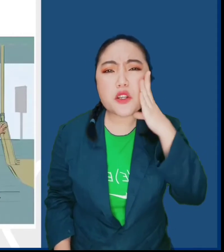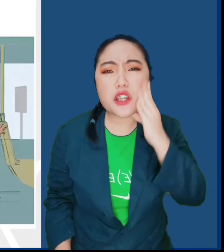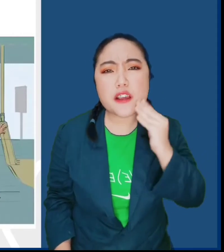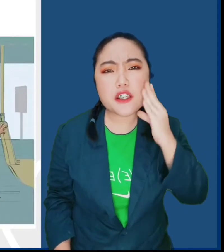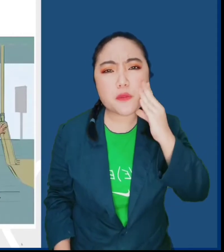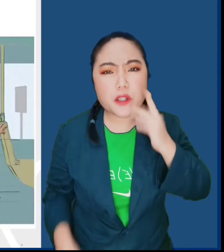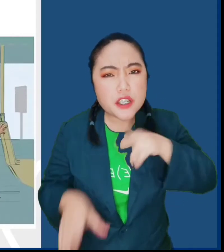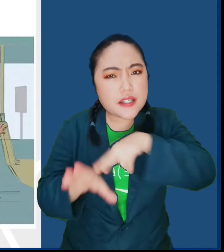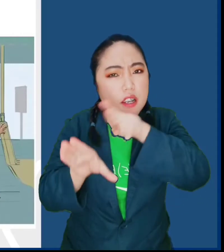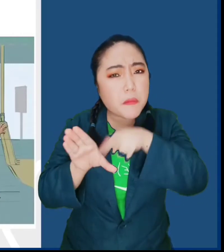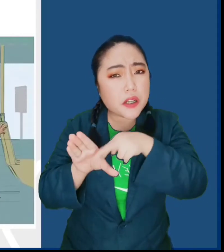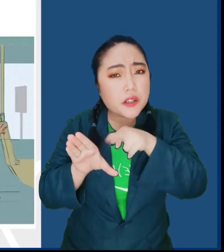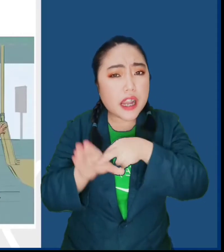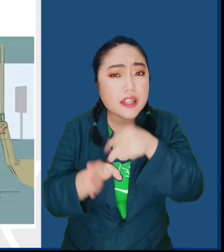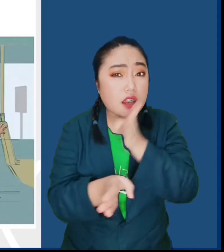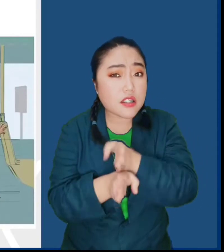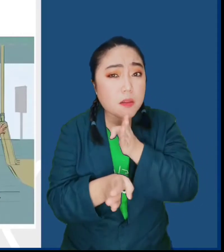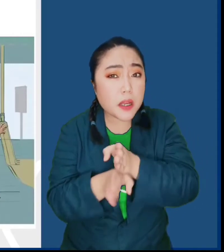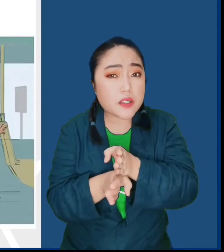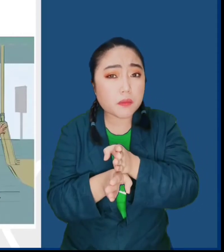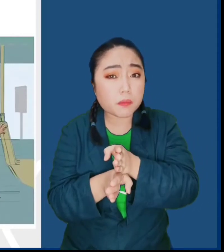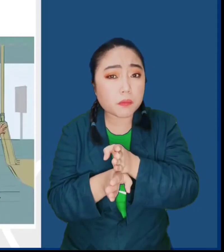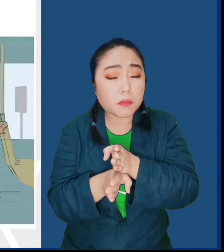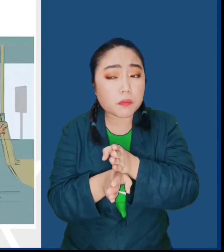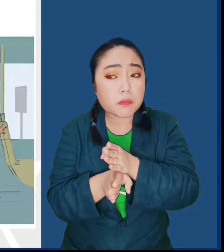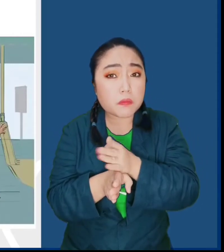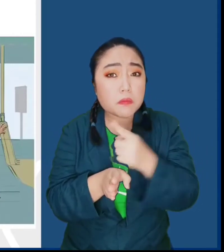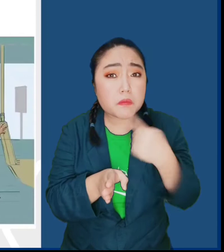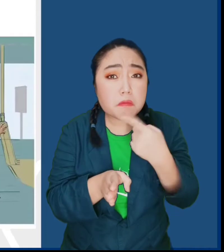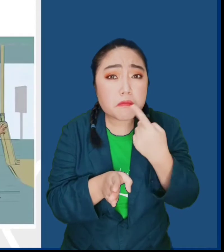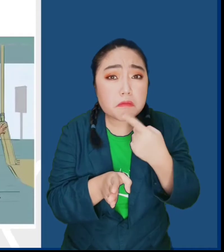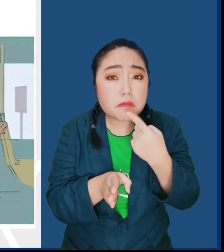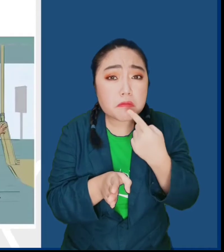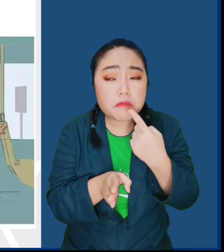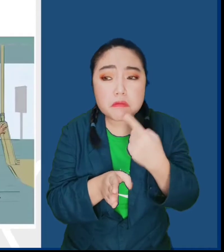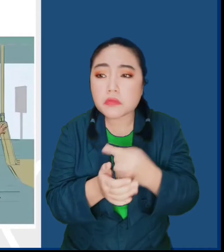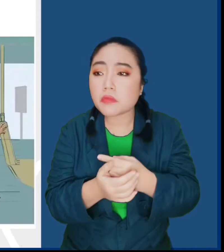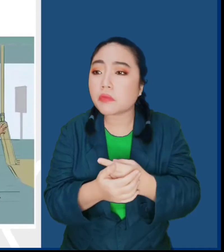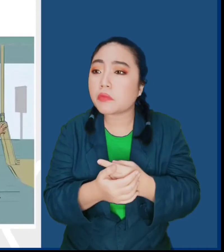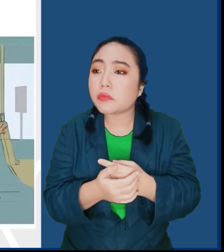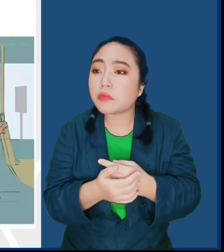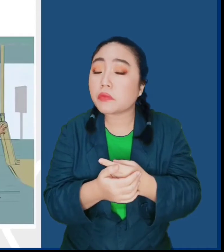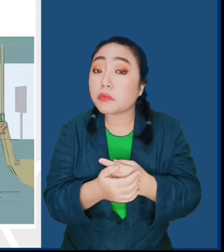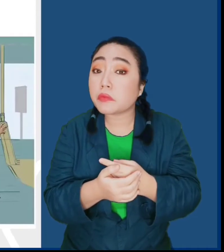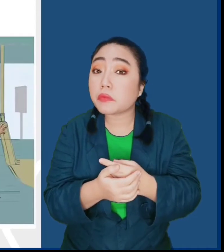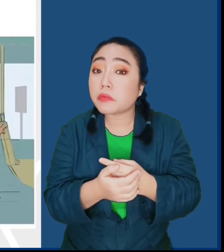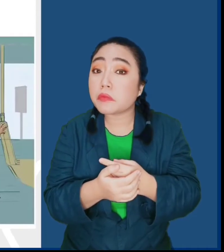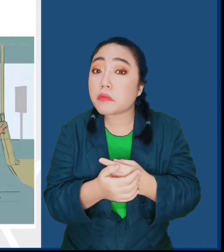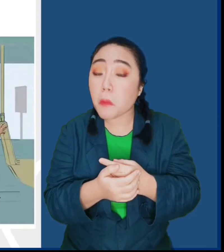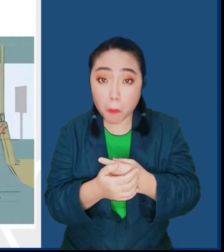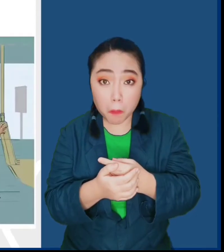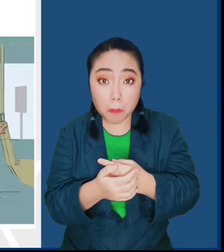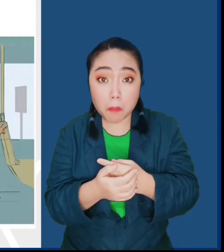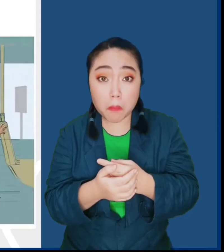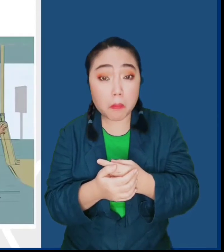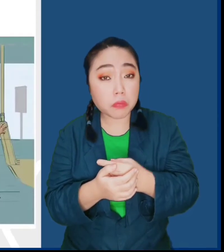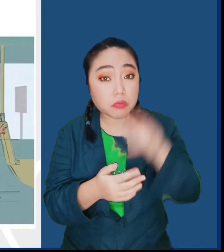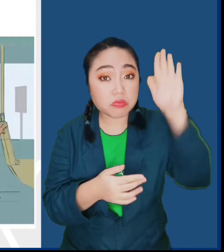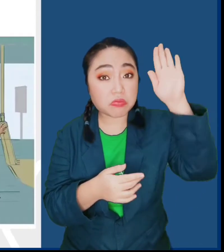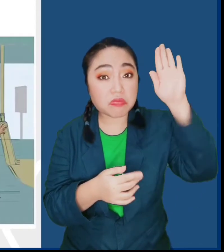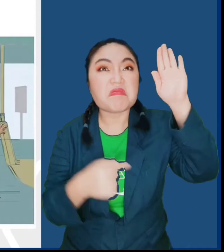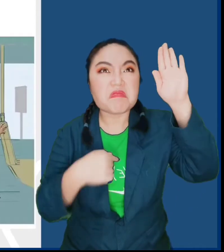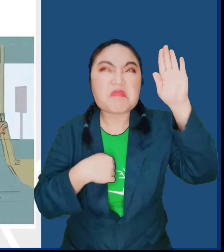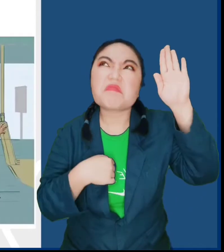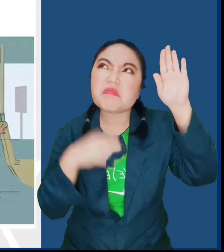Imagine you are riding on a bus, or have you experienced riding a bus? Who experienced? Yeah,